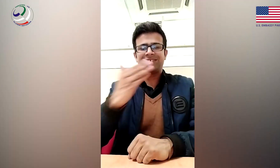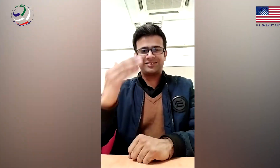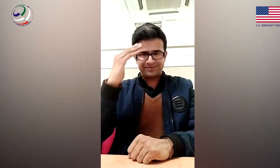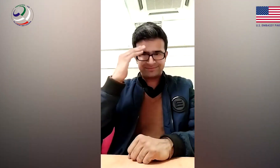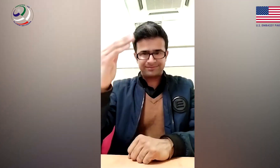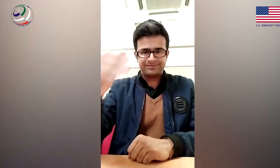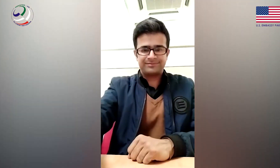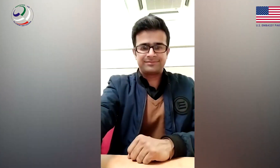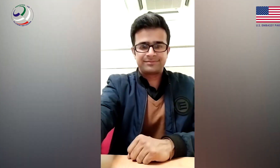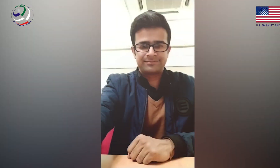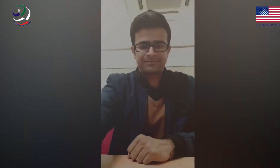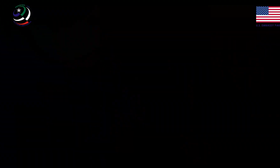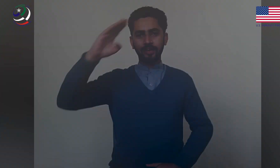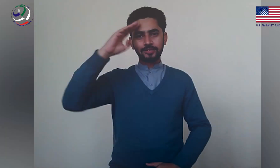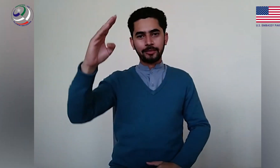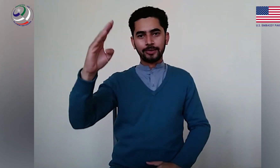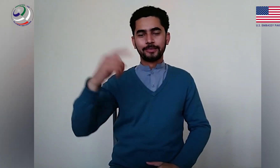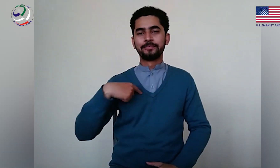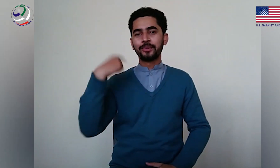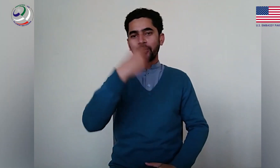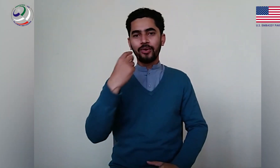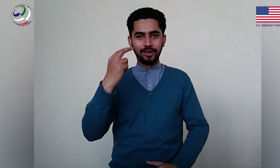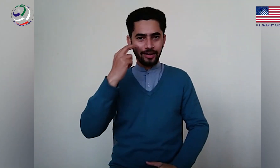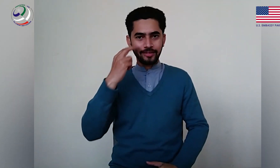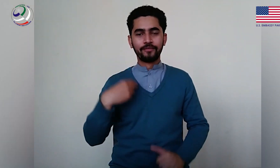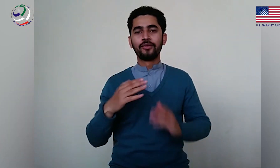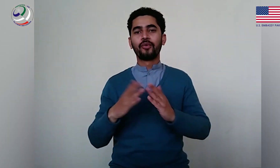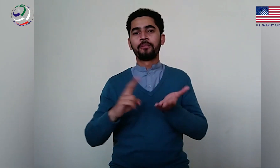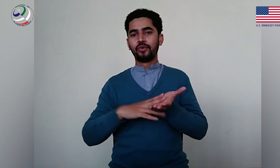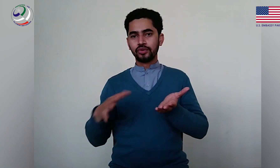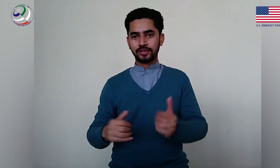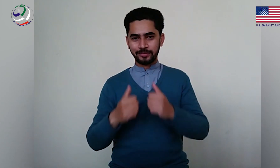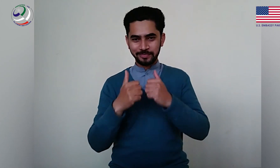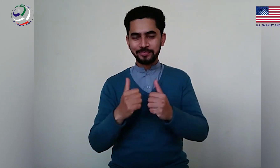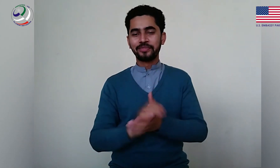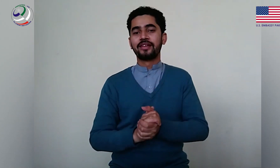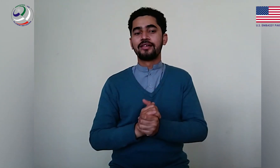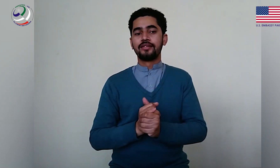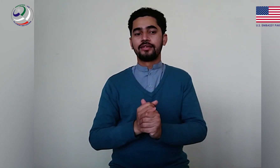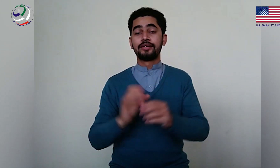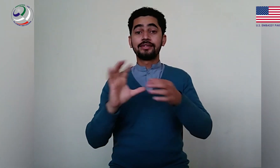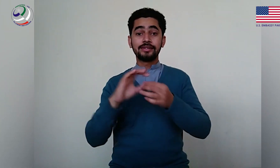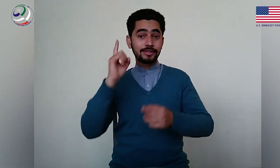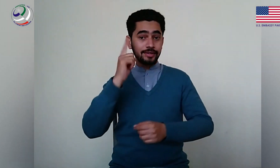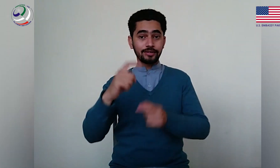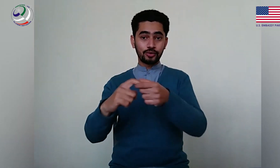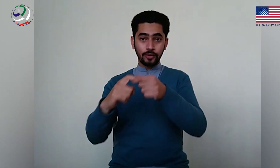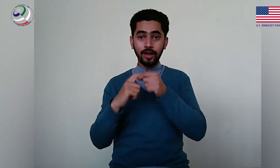Thank you. Hello everyone. My name is Atif Salim and I am from Nashera. I'm going to